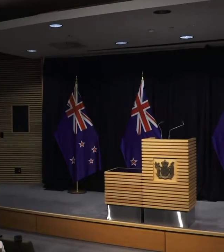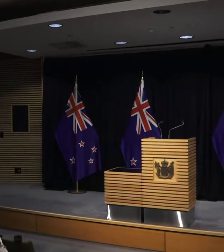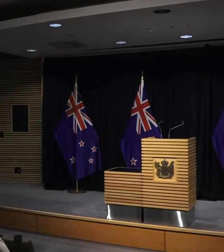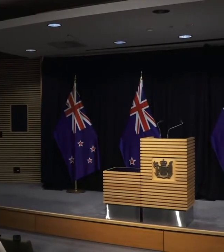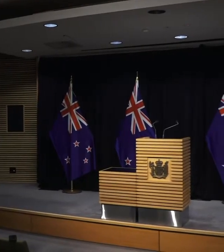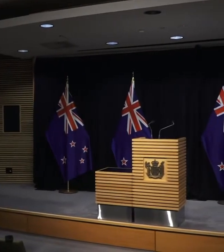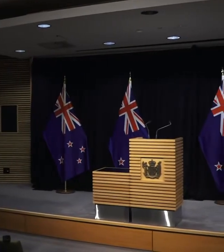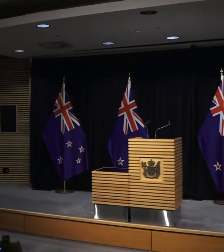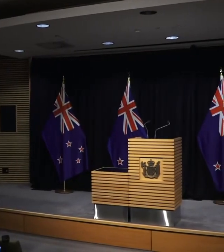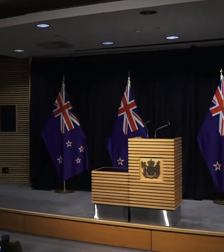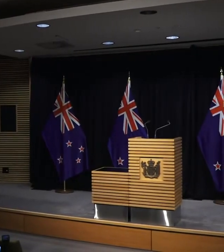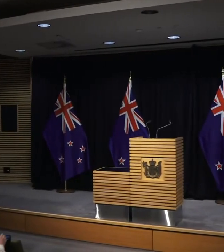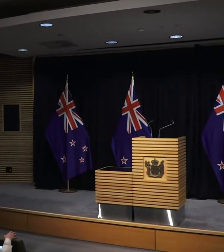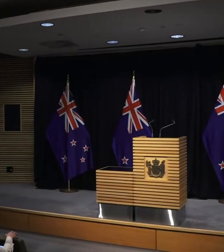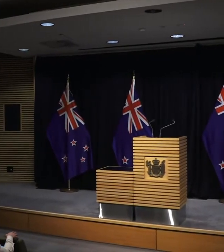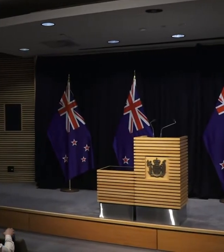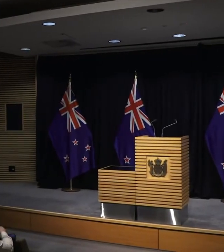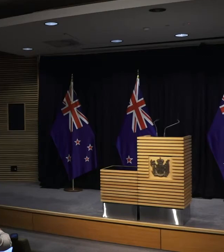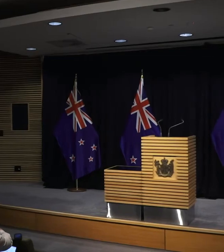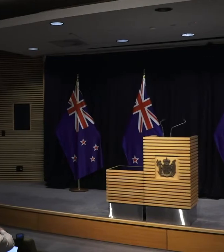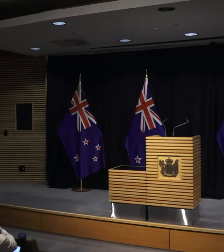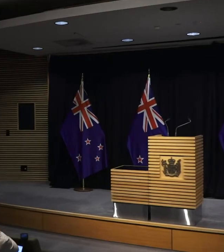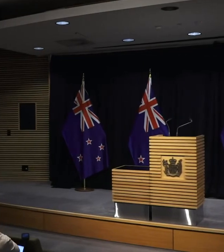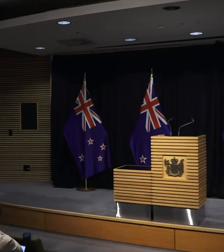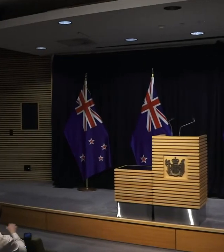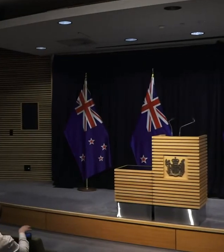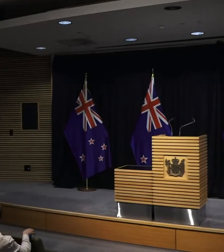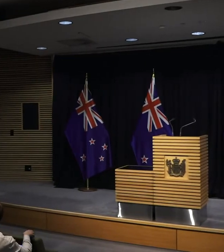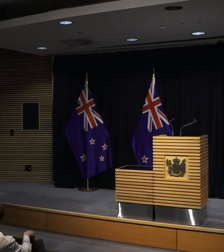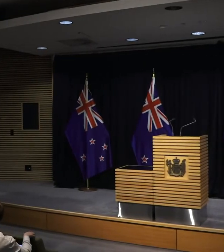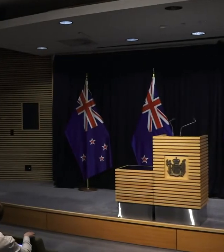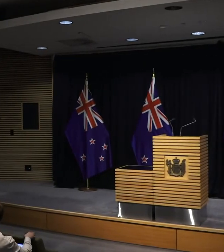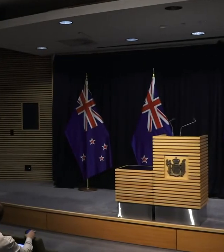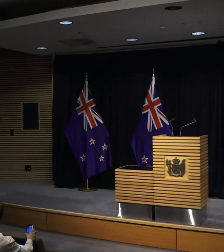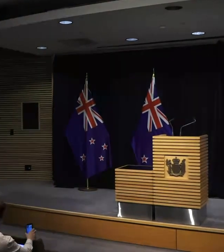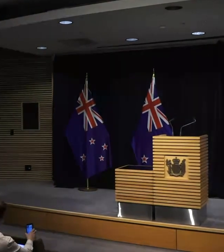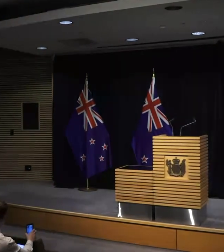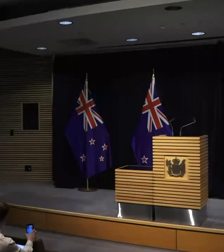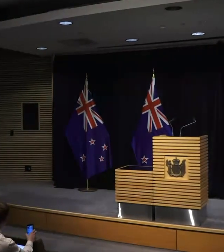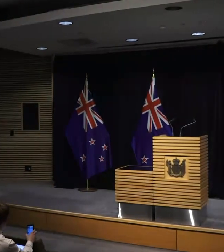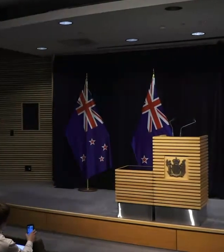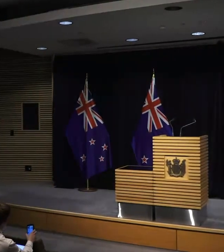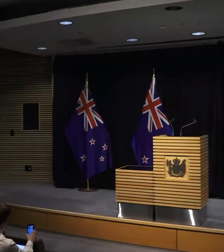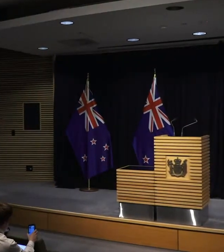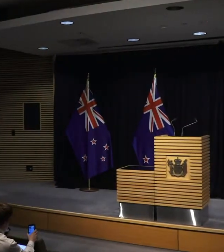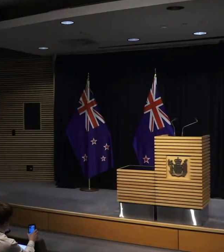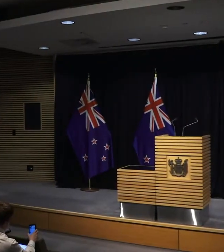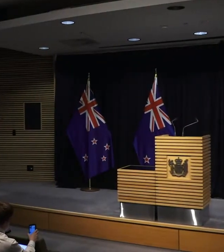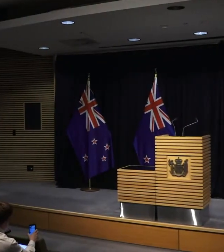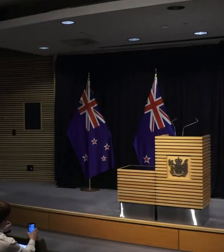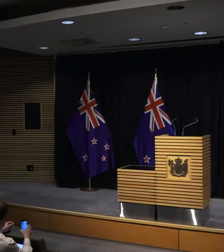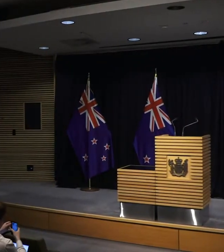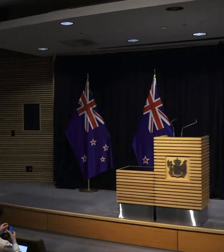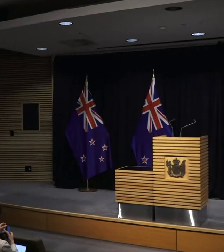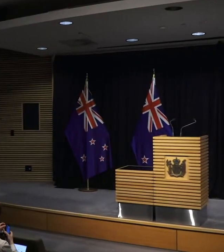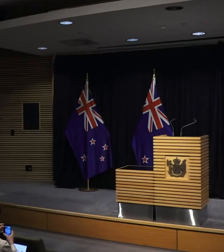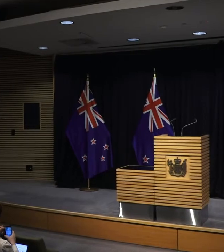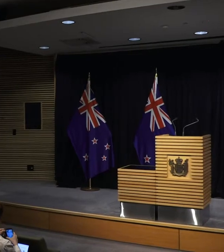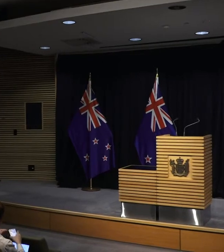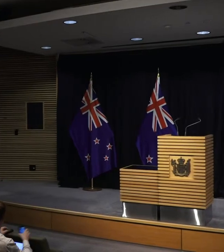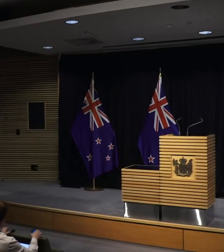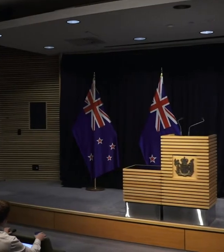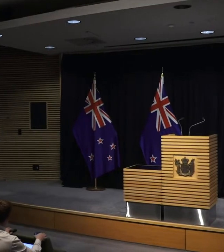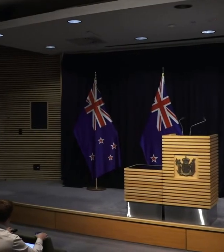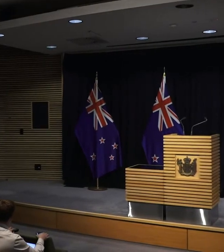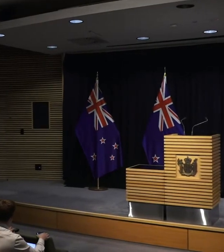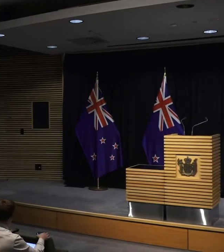you'd like to say about the criteria? I think what I really want to do is just acknowledge the enormous amount of, like, I love this.